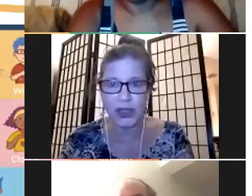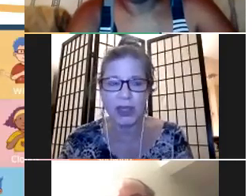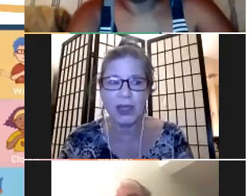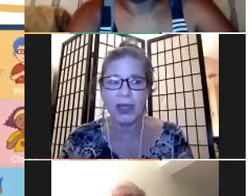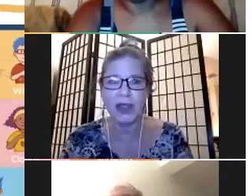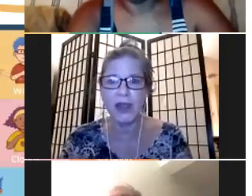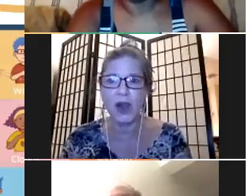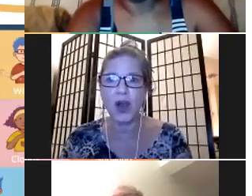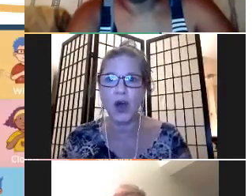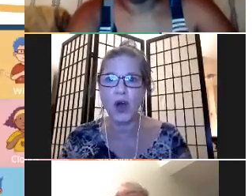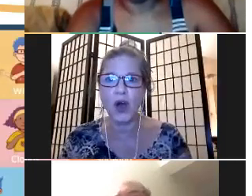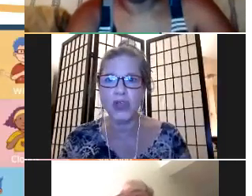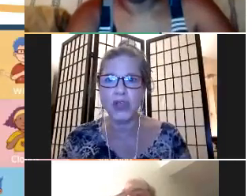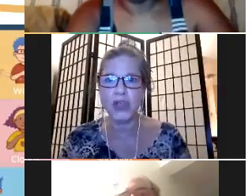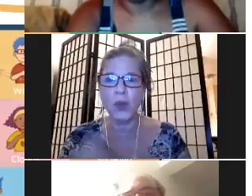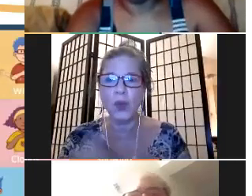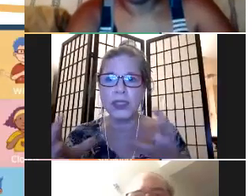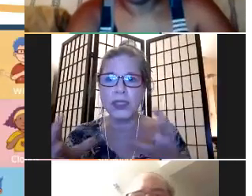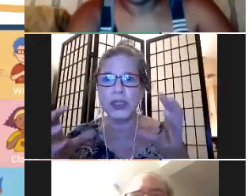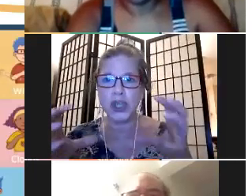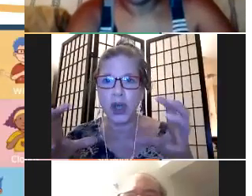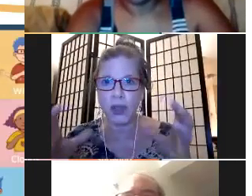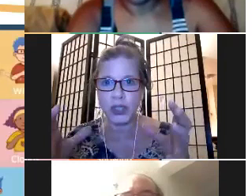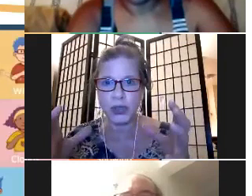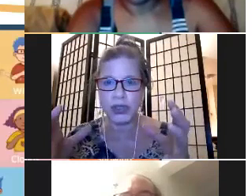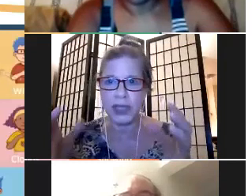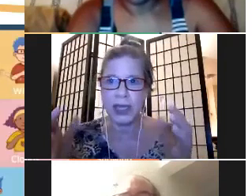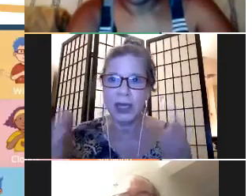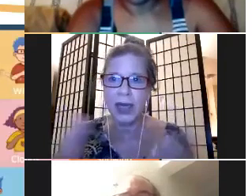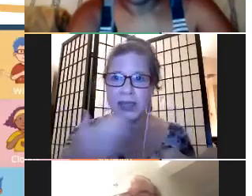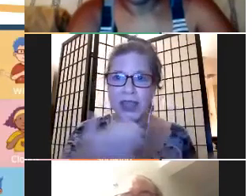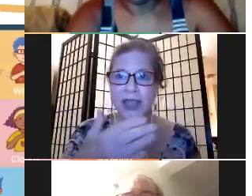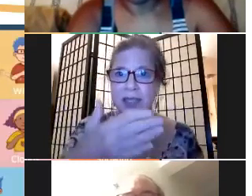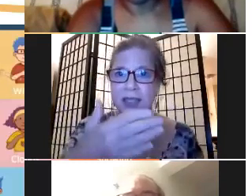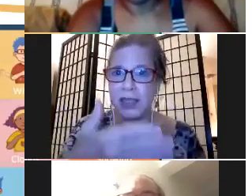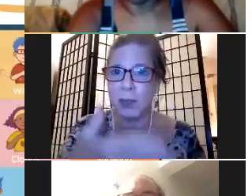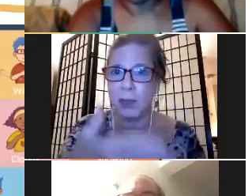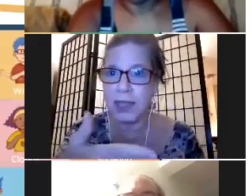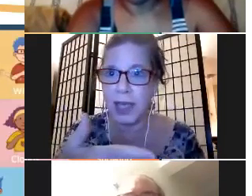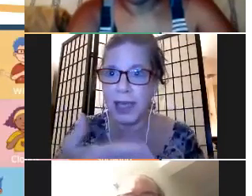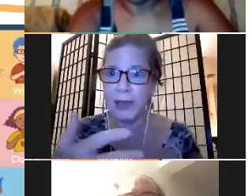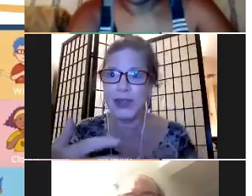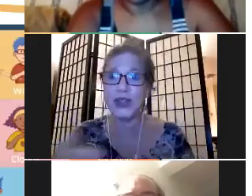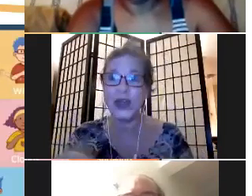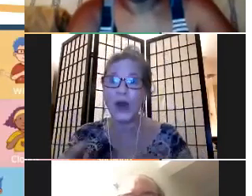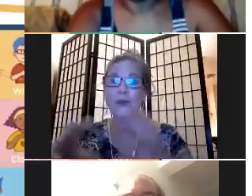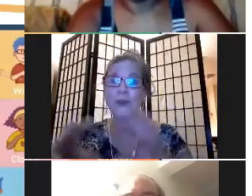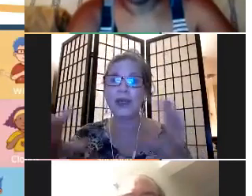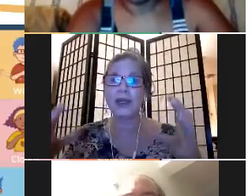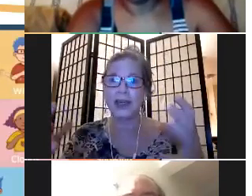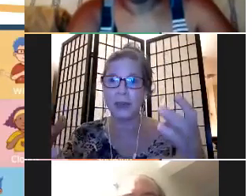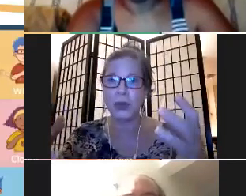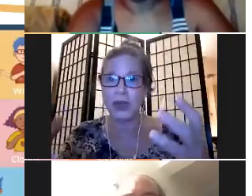language, there are also sign language cultures, not just the Black sign language,